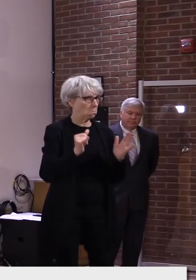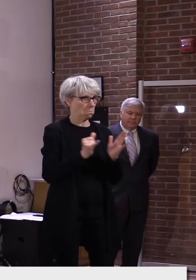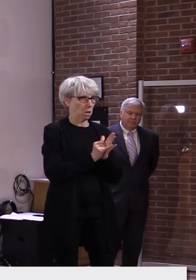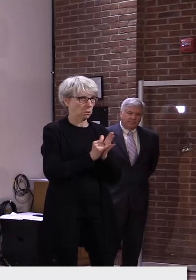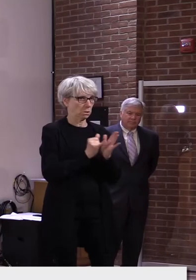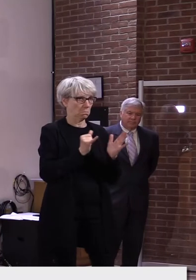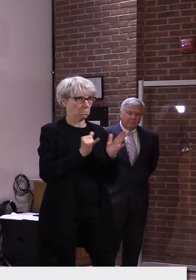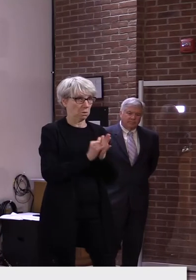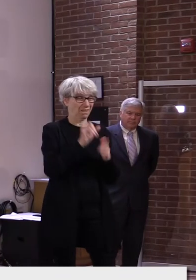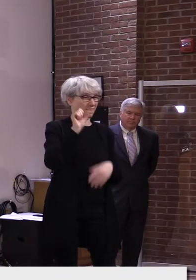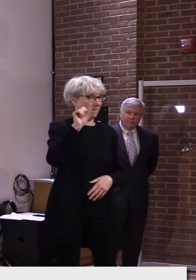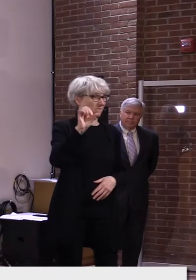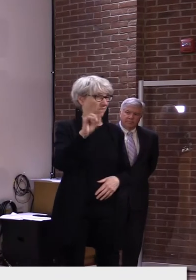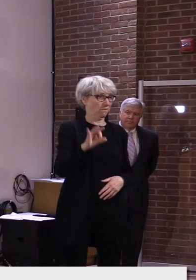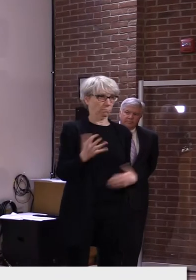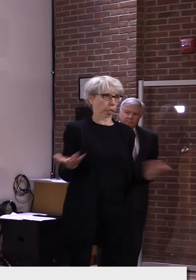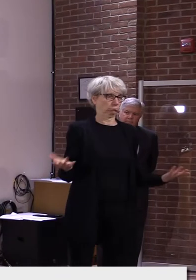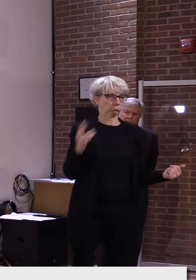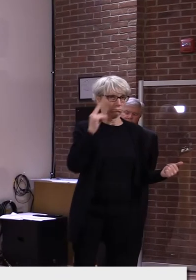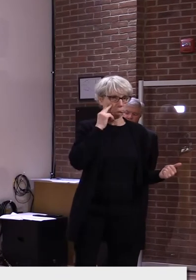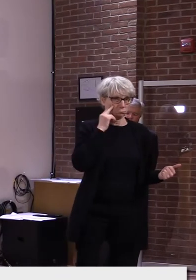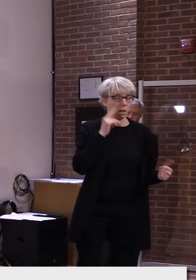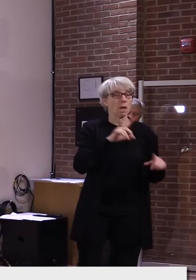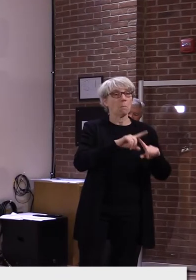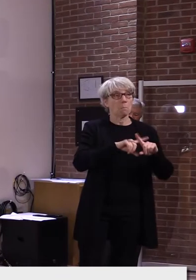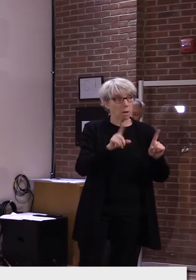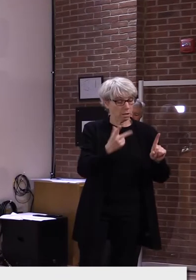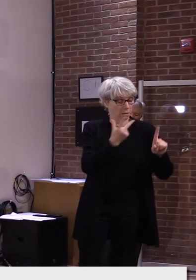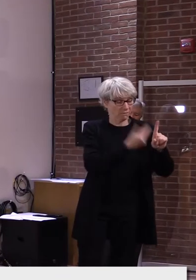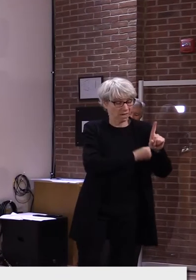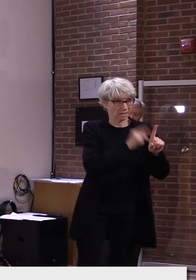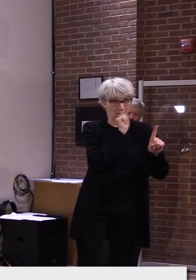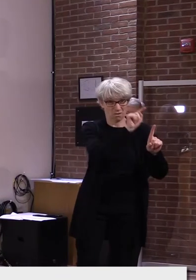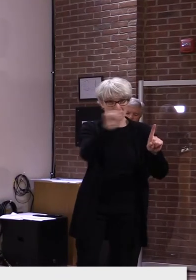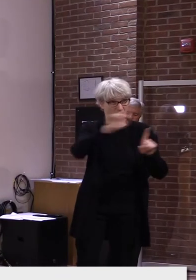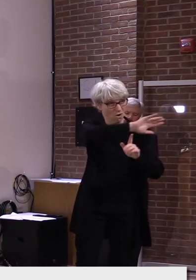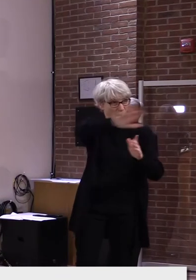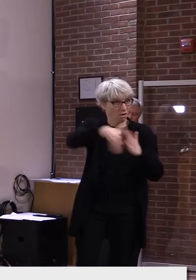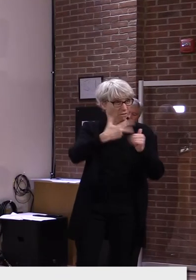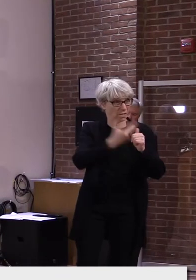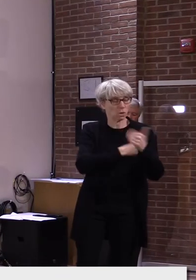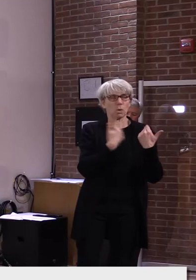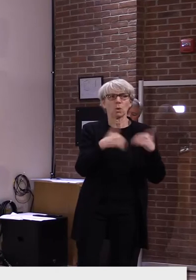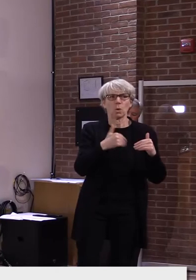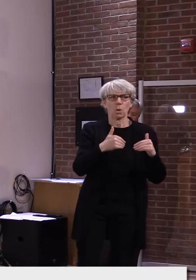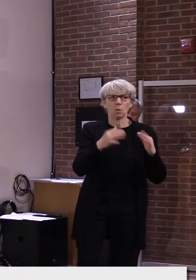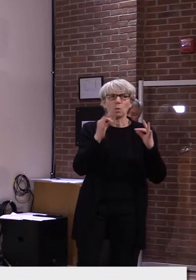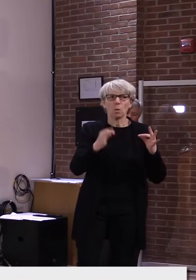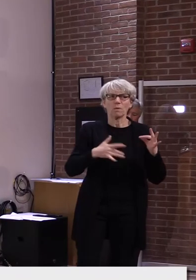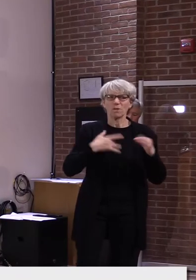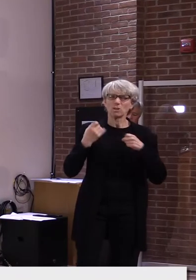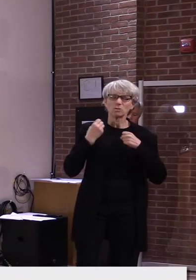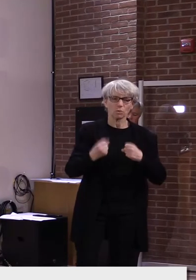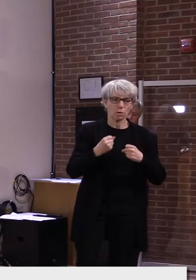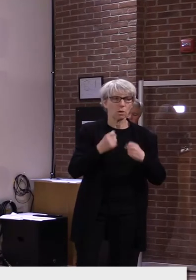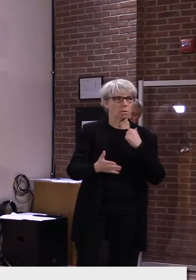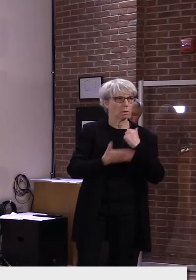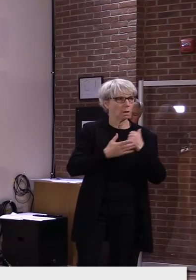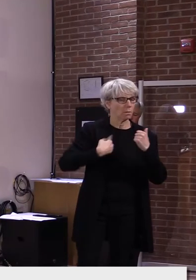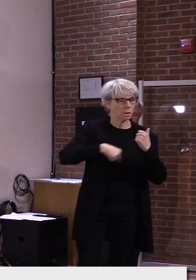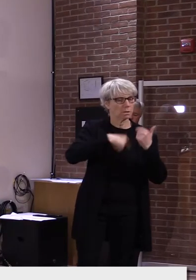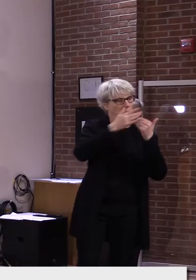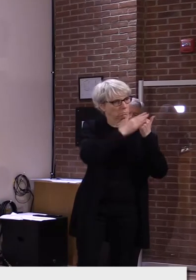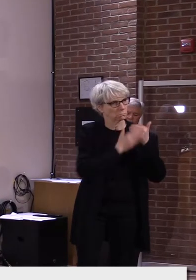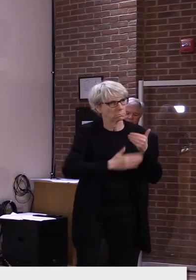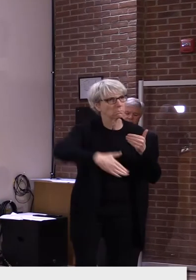step, I believe, and we all believe, will help us far into the future and better protect ourselves so we can have a